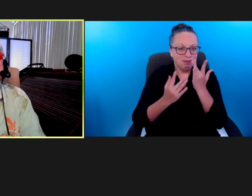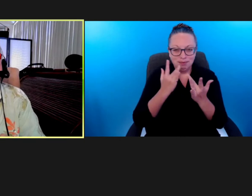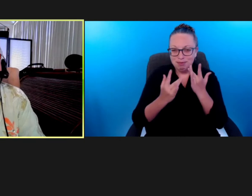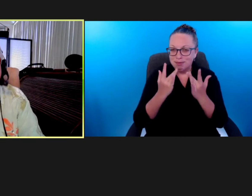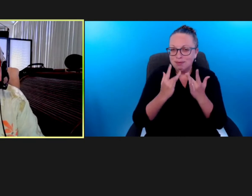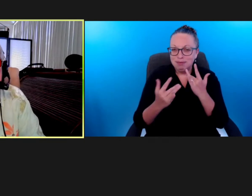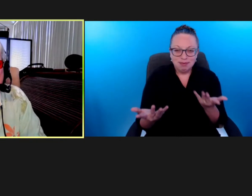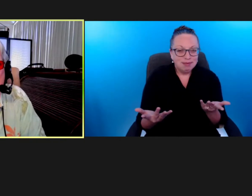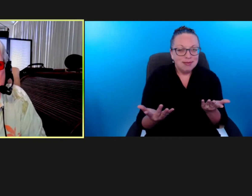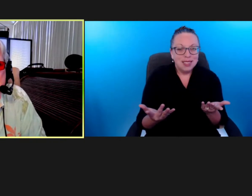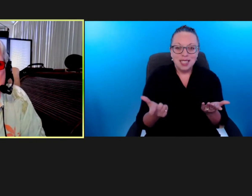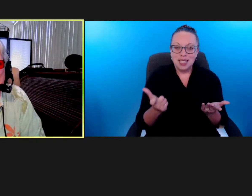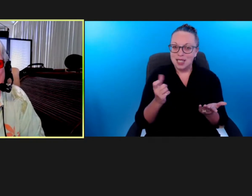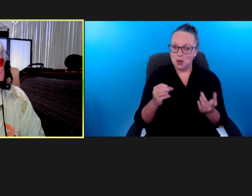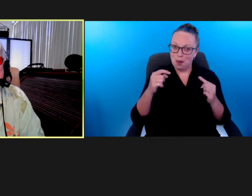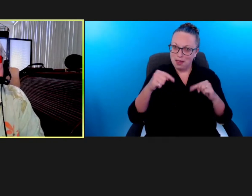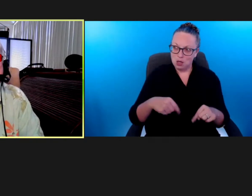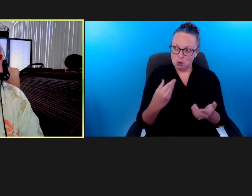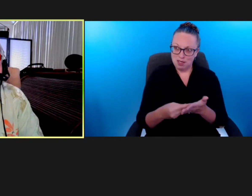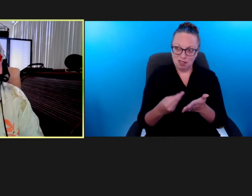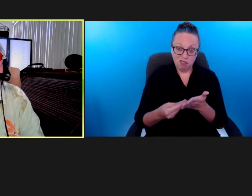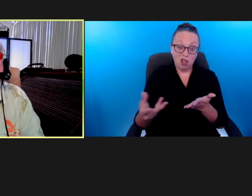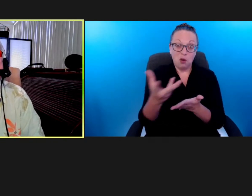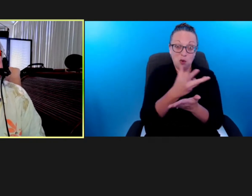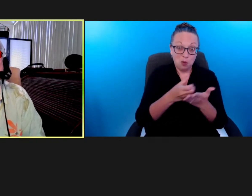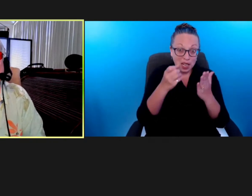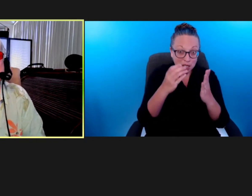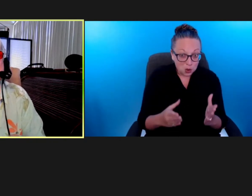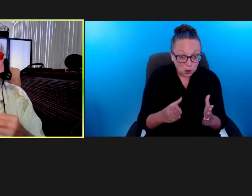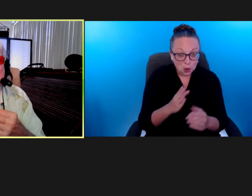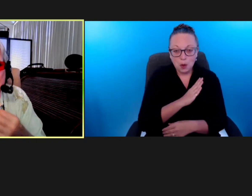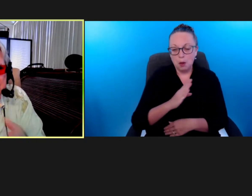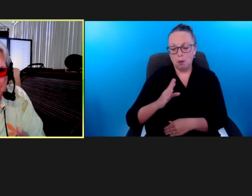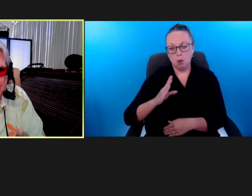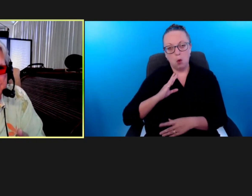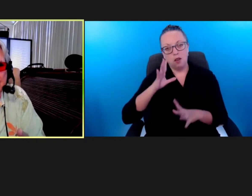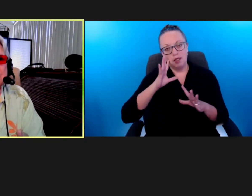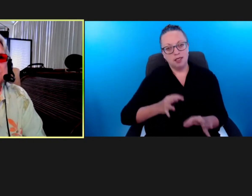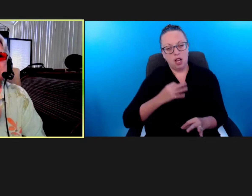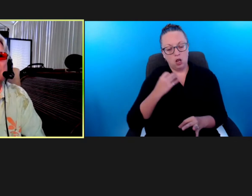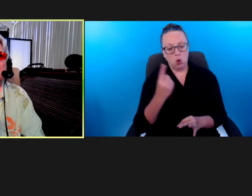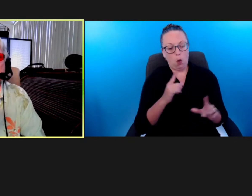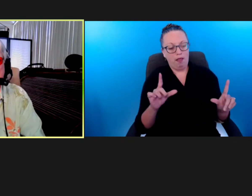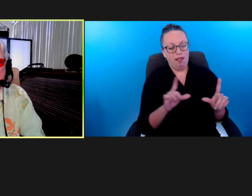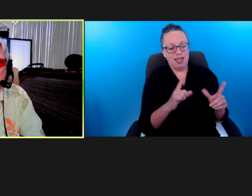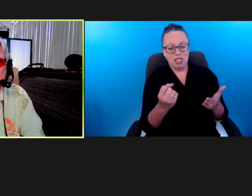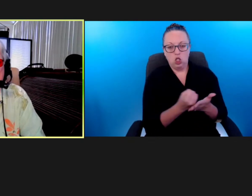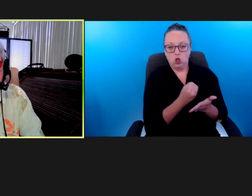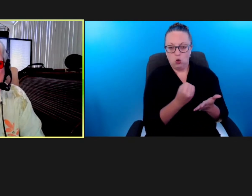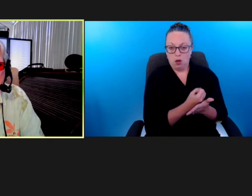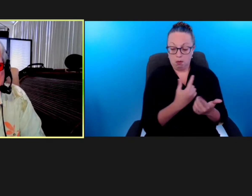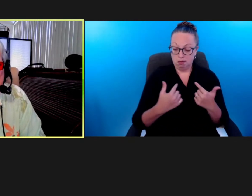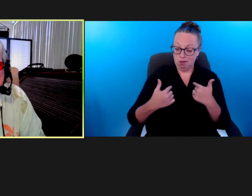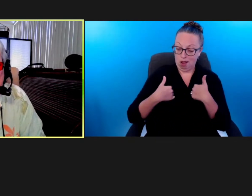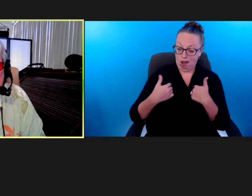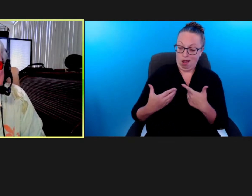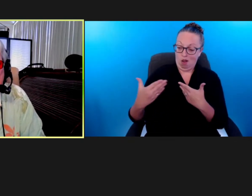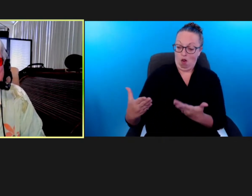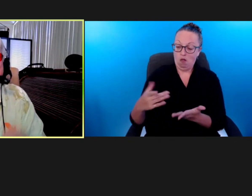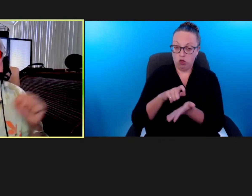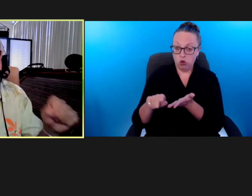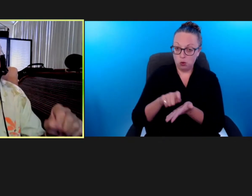this undertaking was a fundraiser, the board committee decided to license only the script, since I offered to write music for the